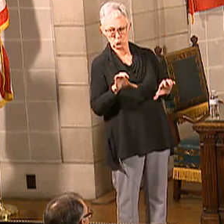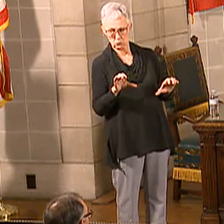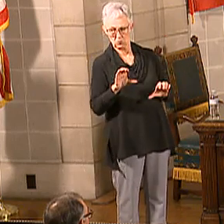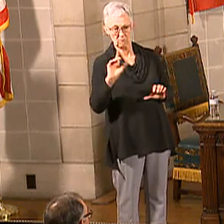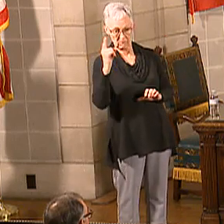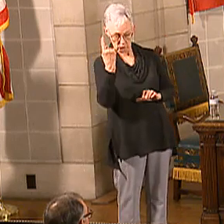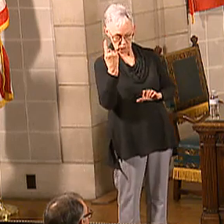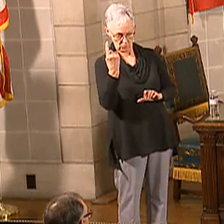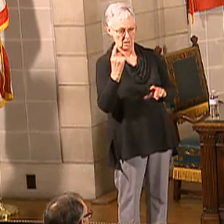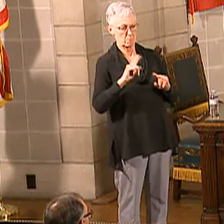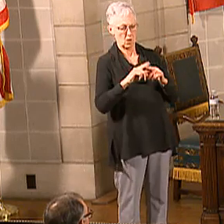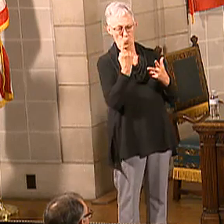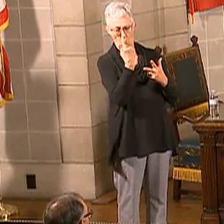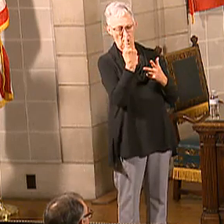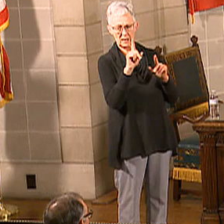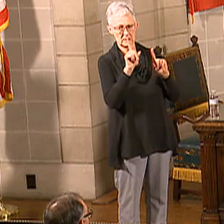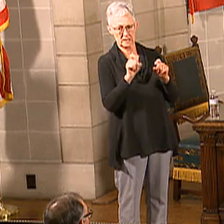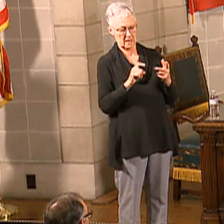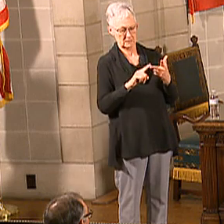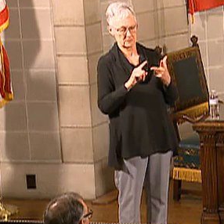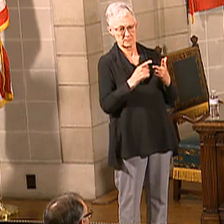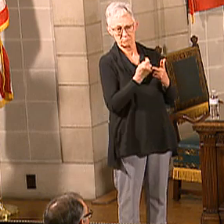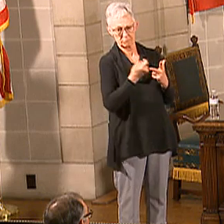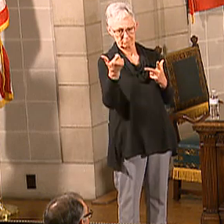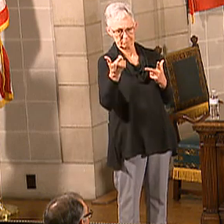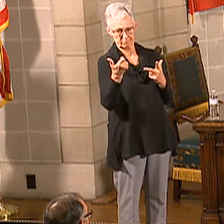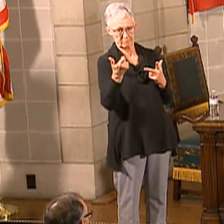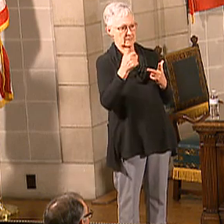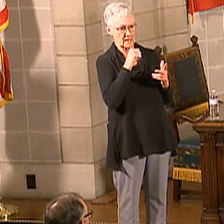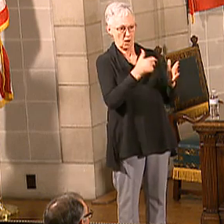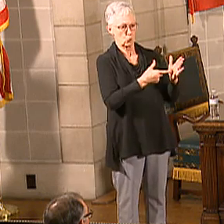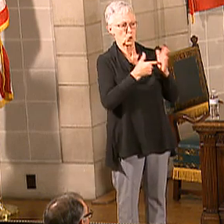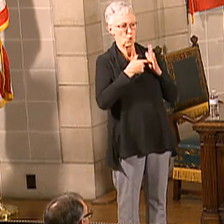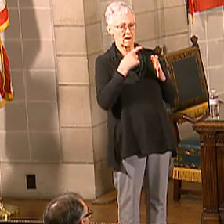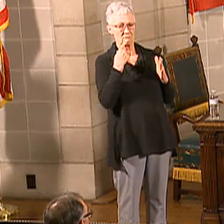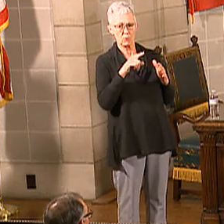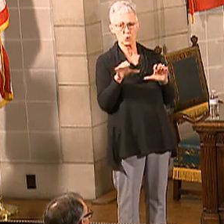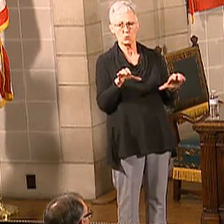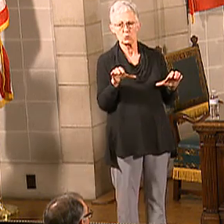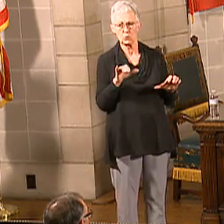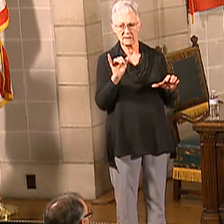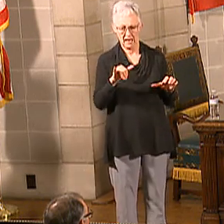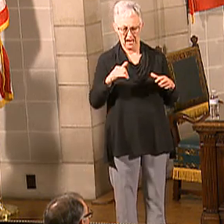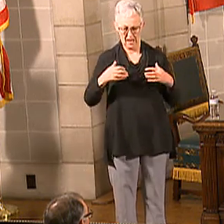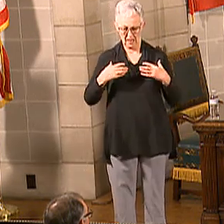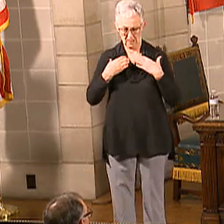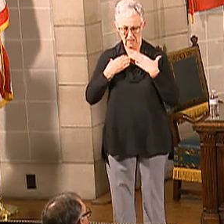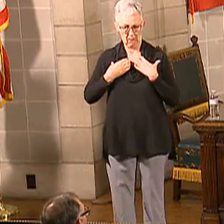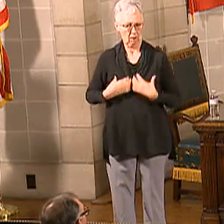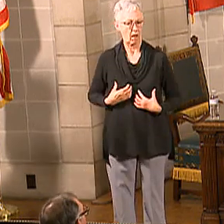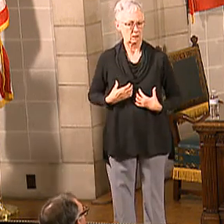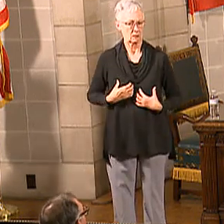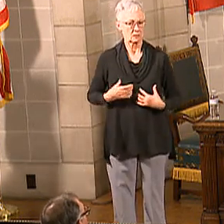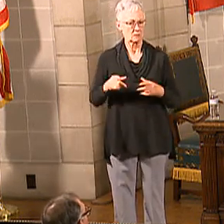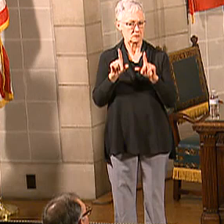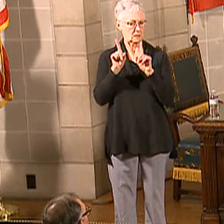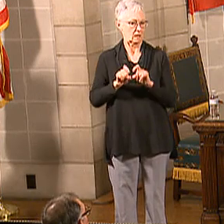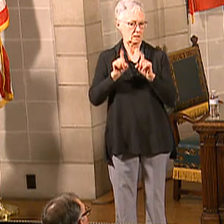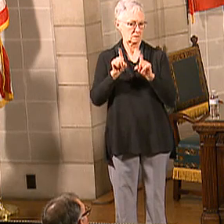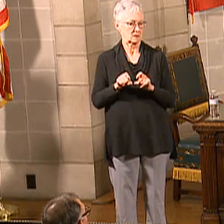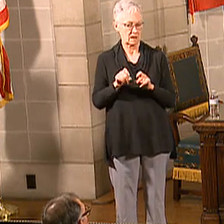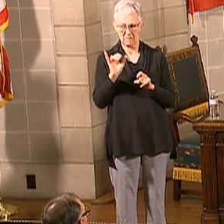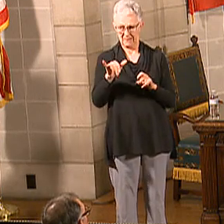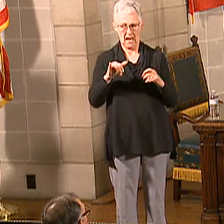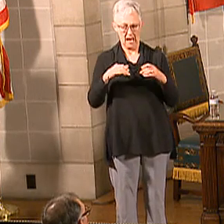healthcare provider the discretion to say that panel's not necessary. That panel can be expensive, as we've talked about in the past. Sometimes it takes a